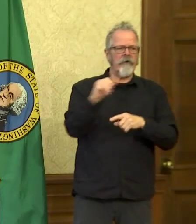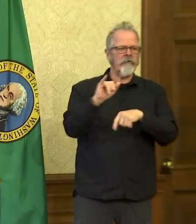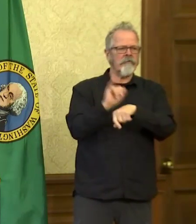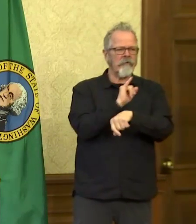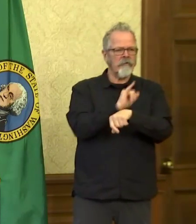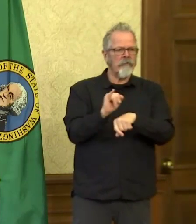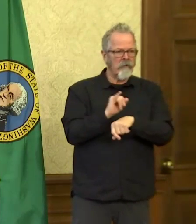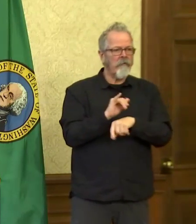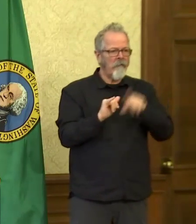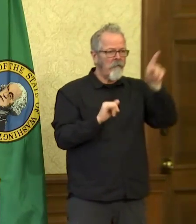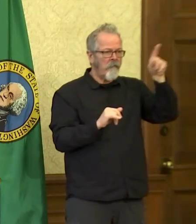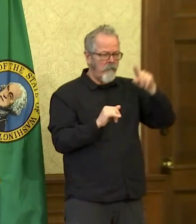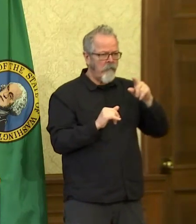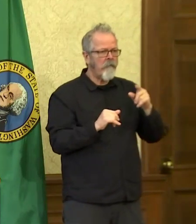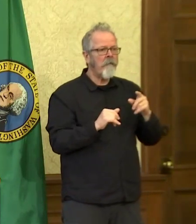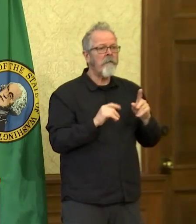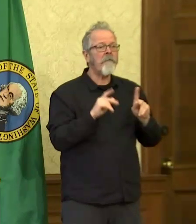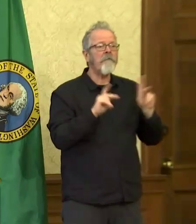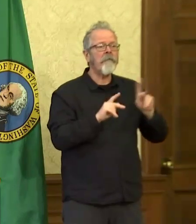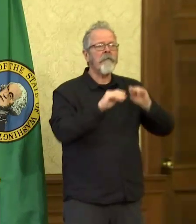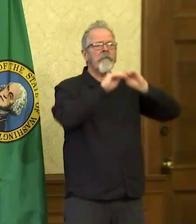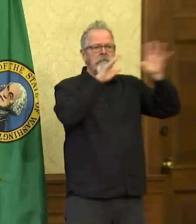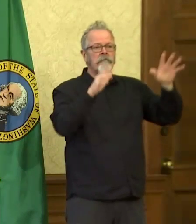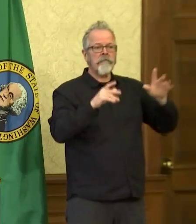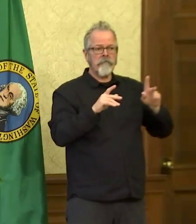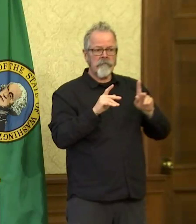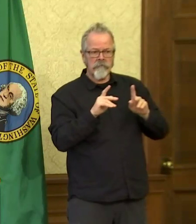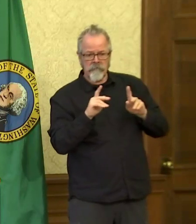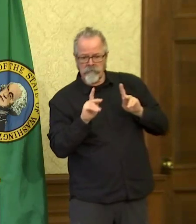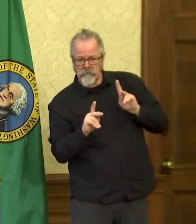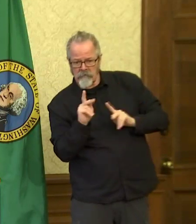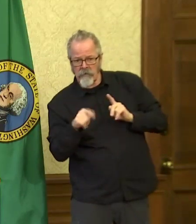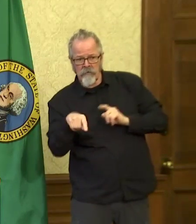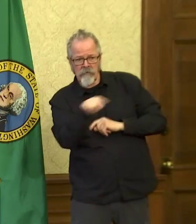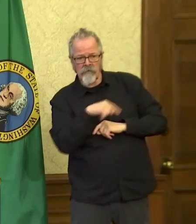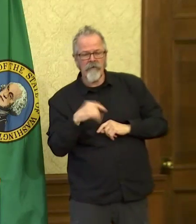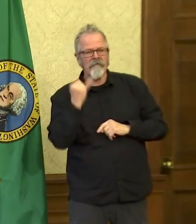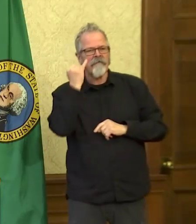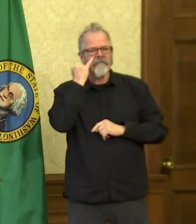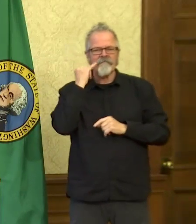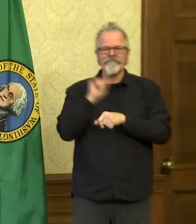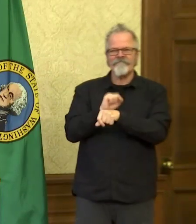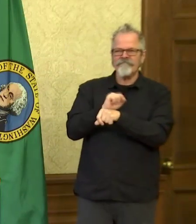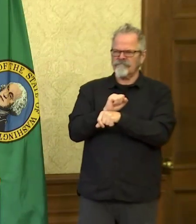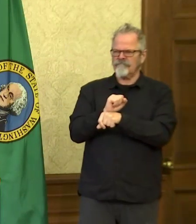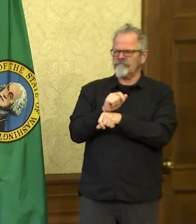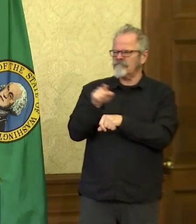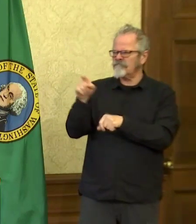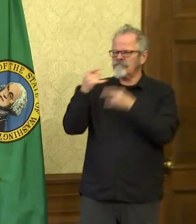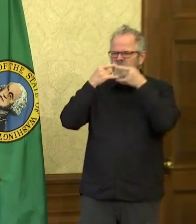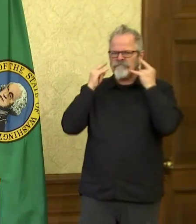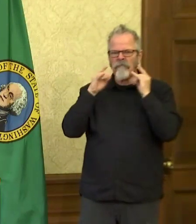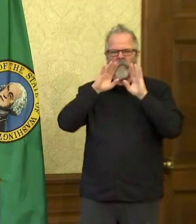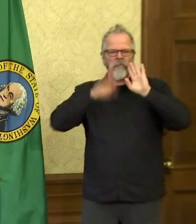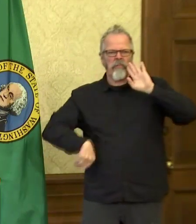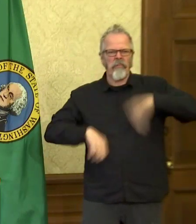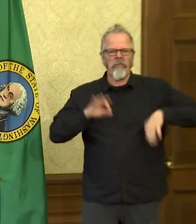And I believe it is a very intelligent way to, on an incremental